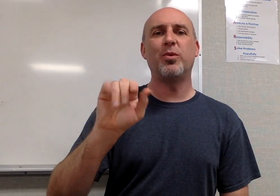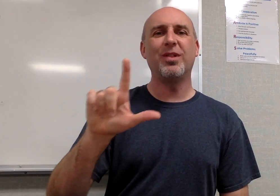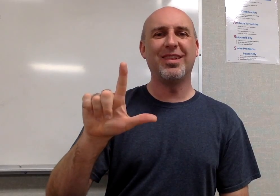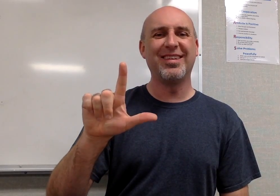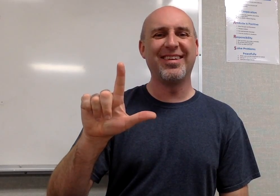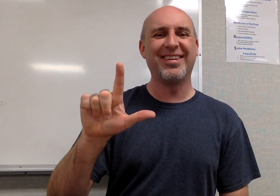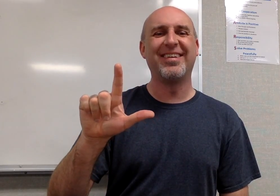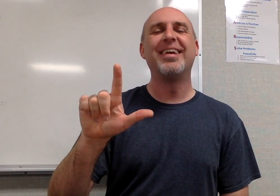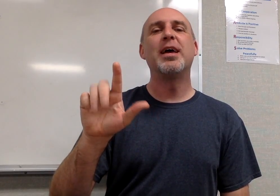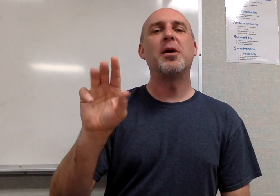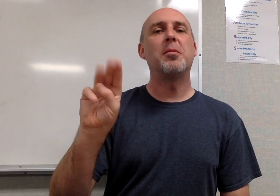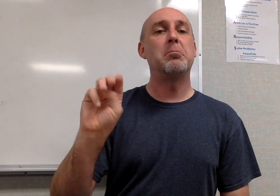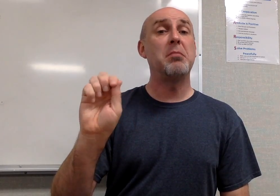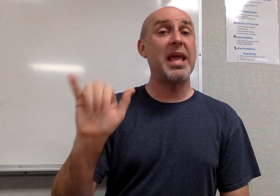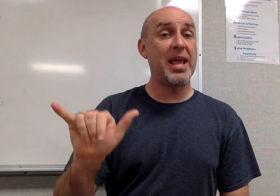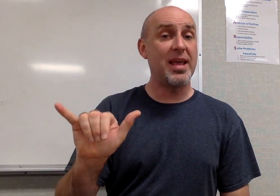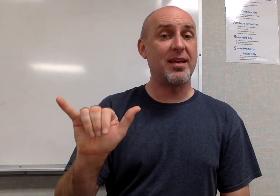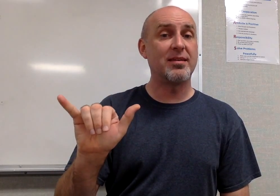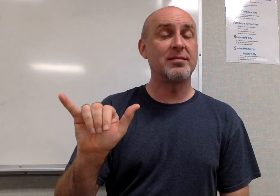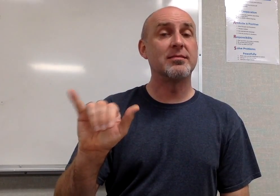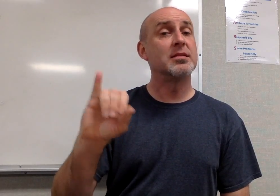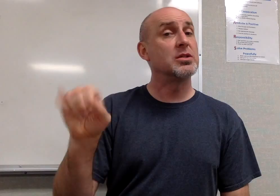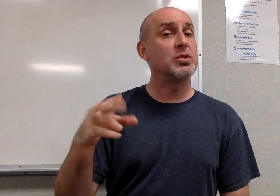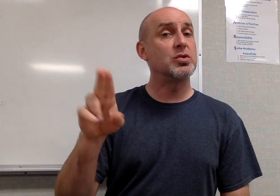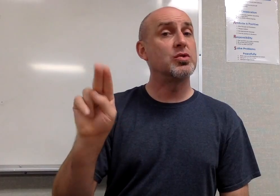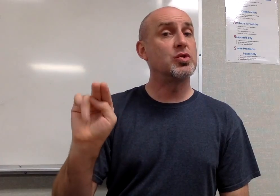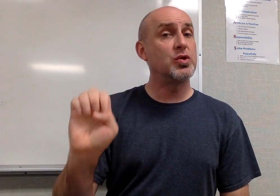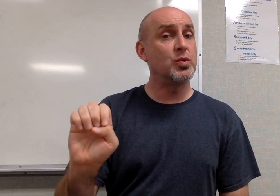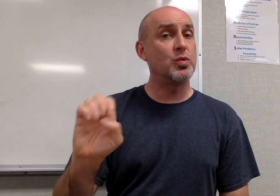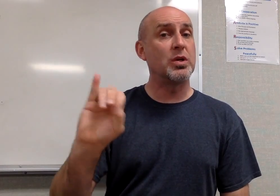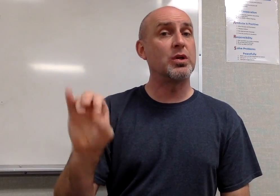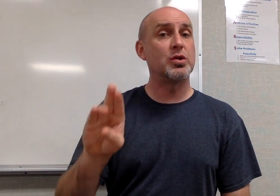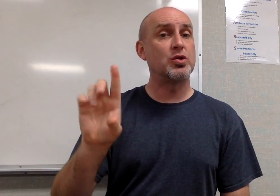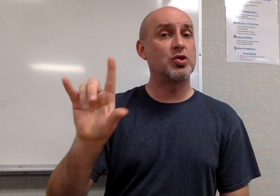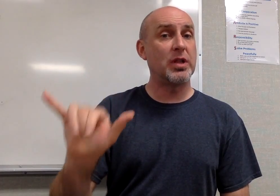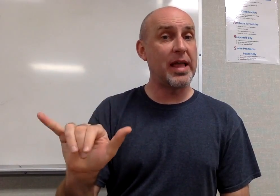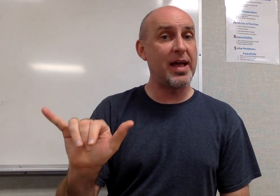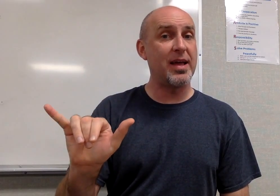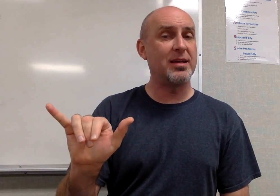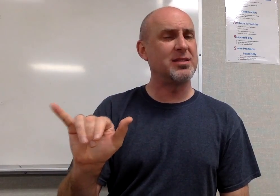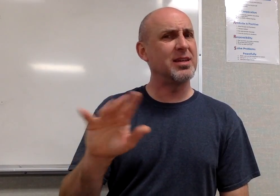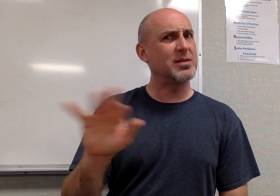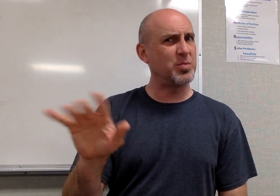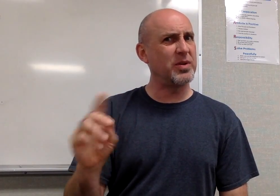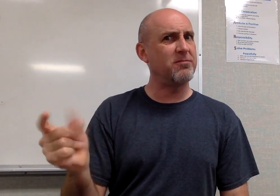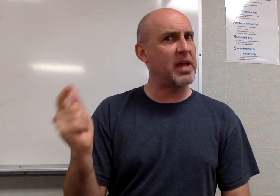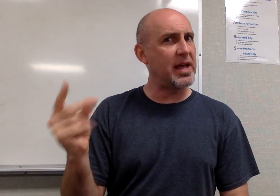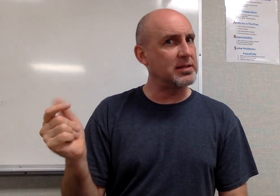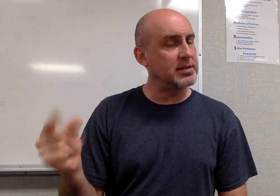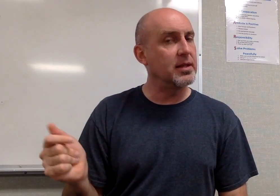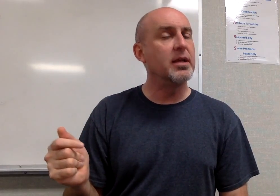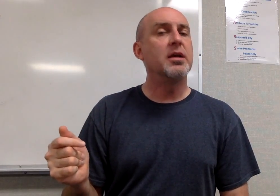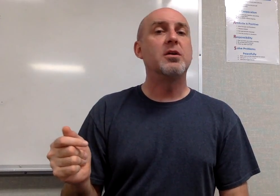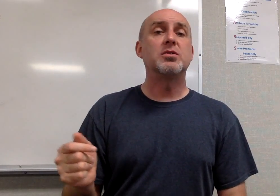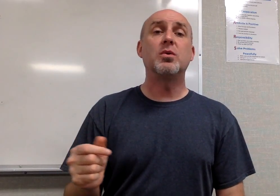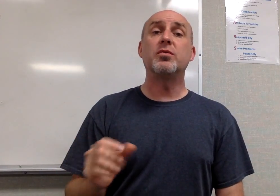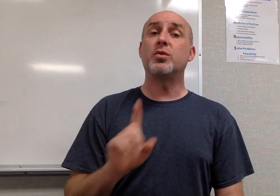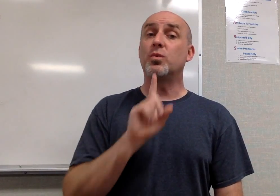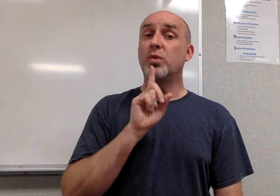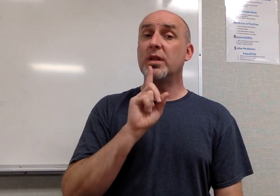April. May, June, July. You see how it's pretty fast? So if you're really,